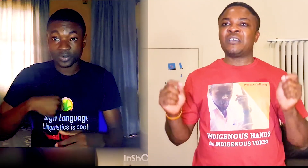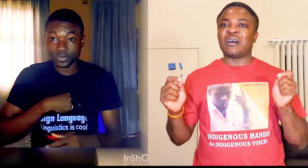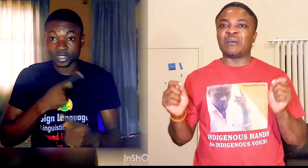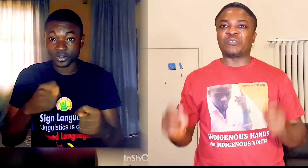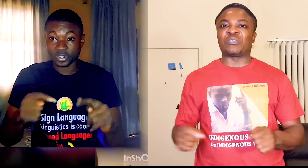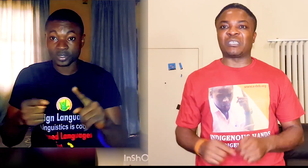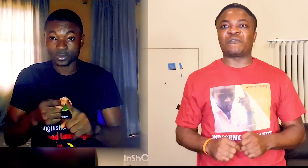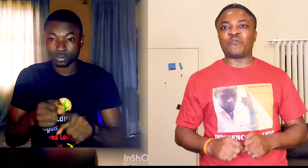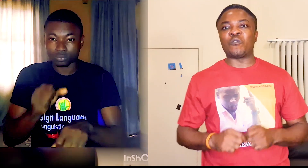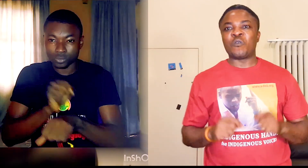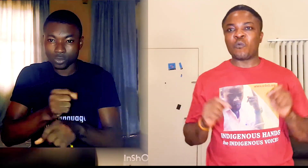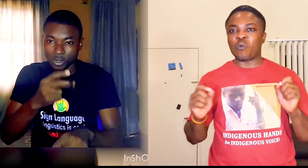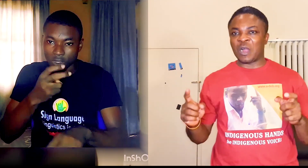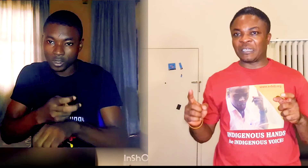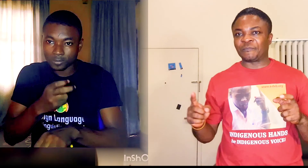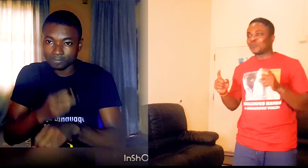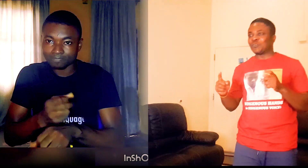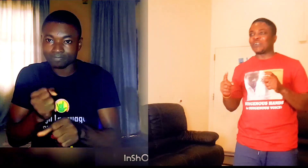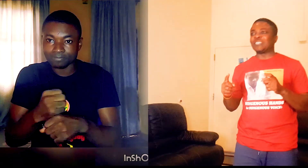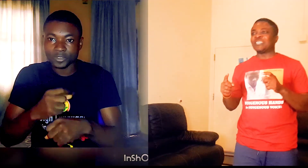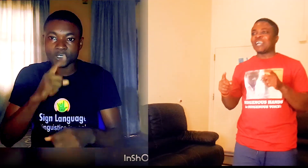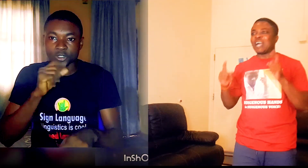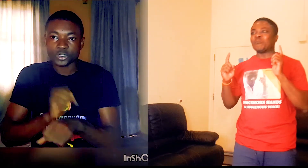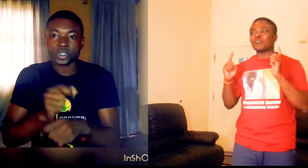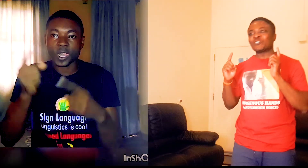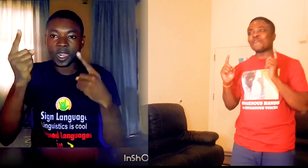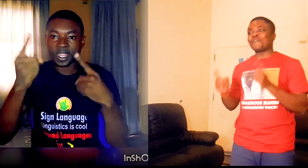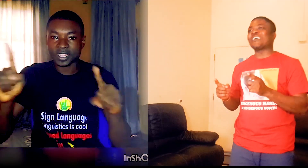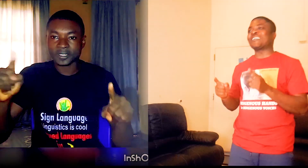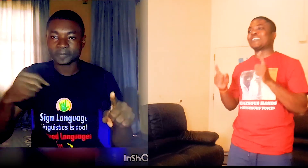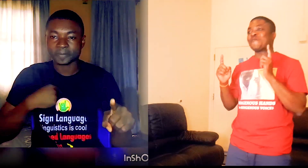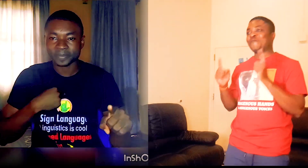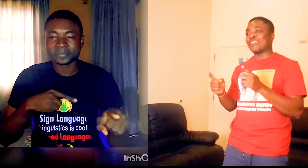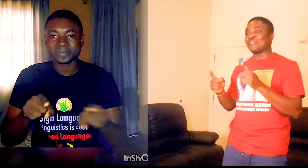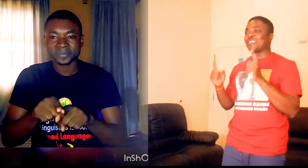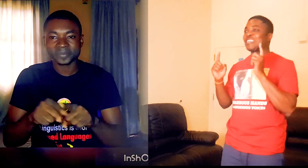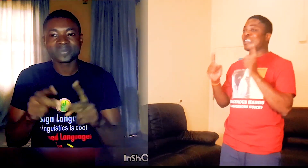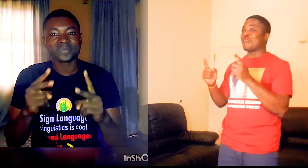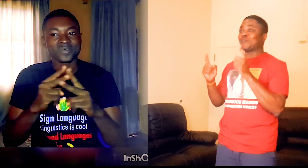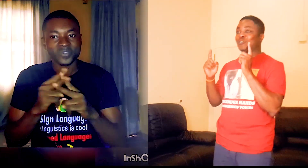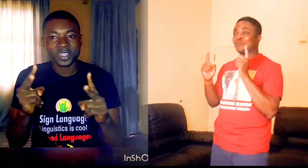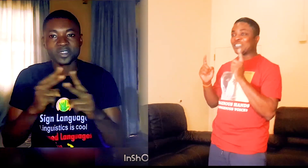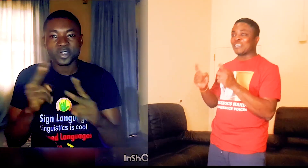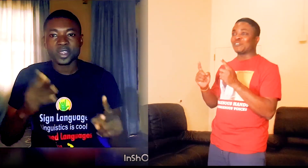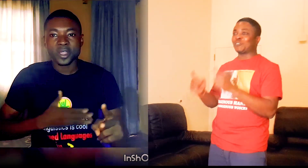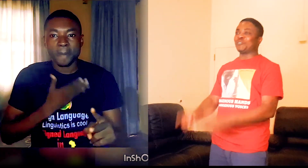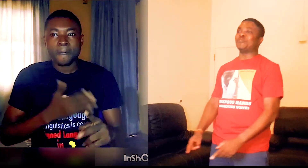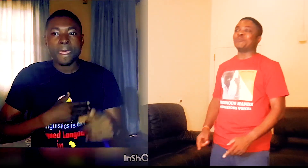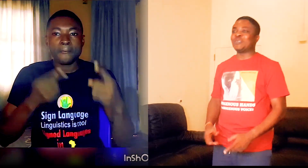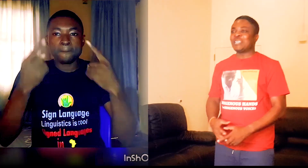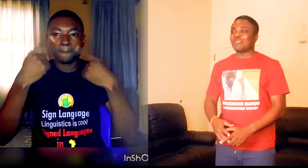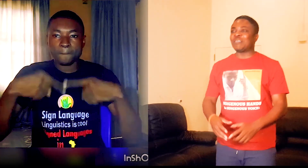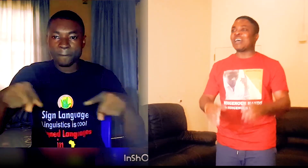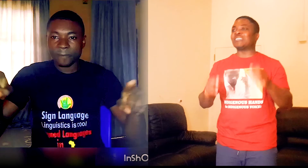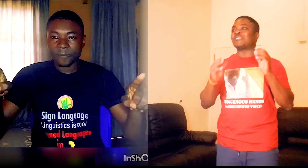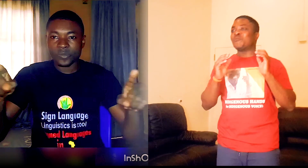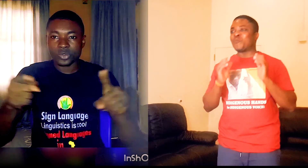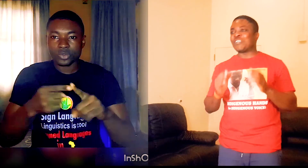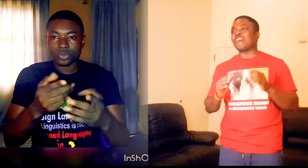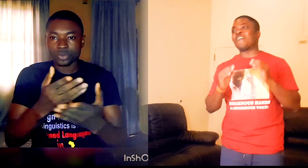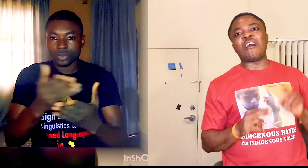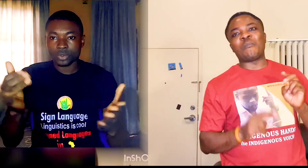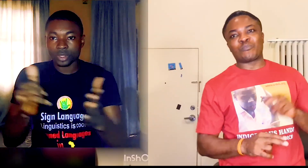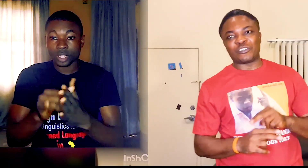very successful one. All right. I'm also very, very happy to announce to you